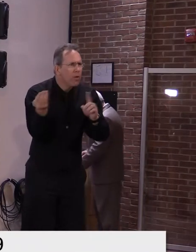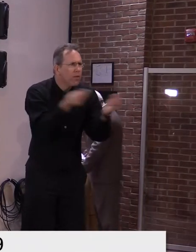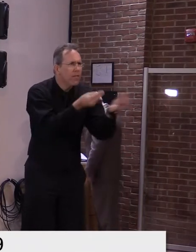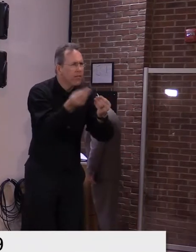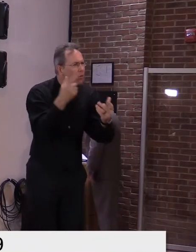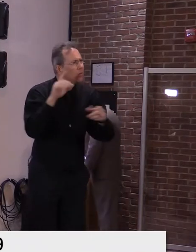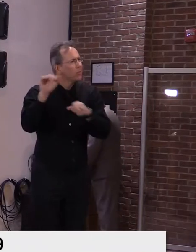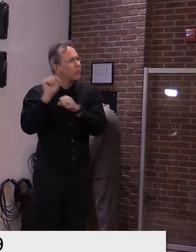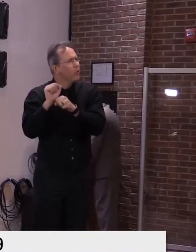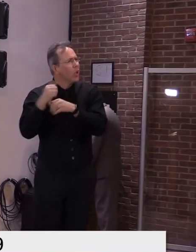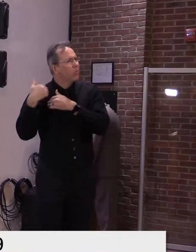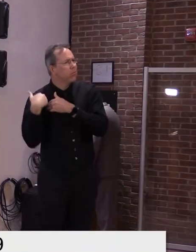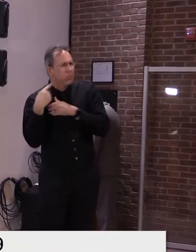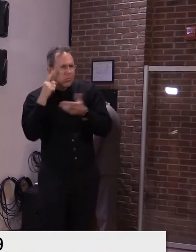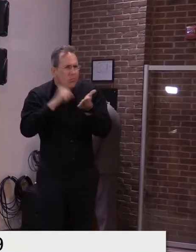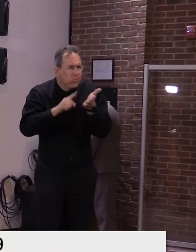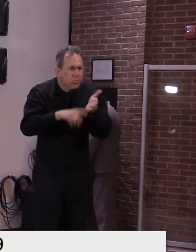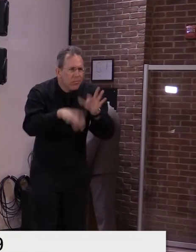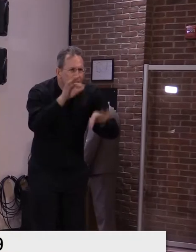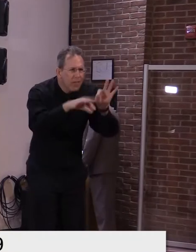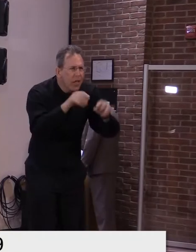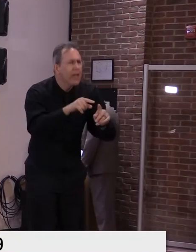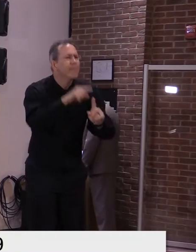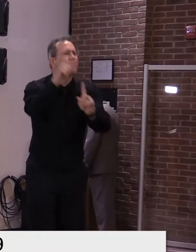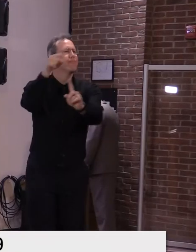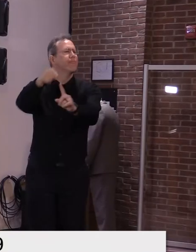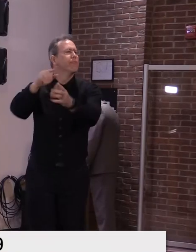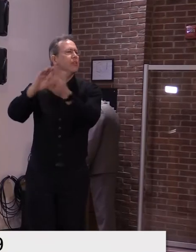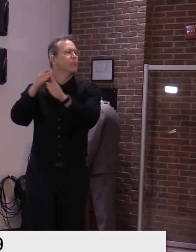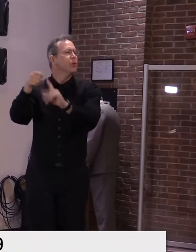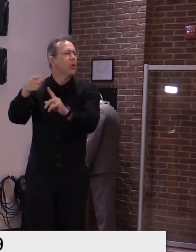school themselves. But I might let